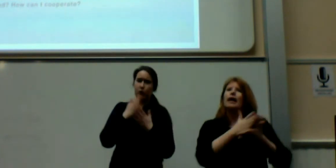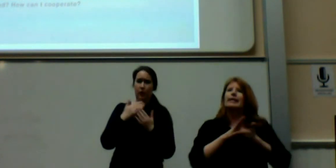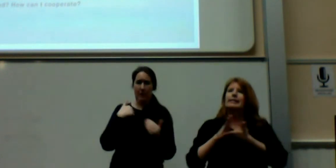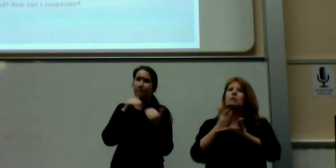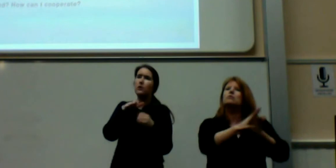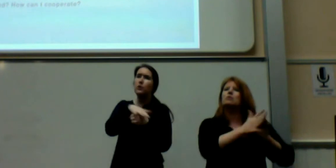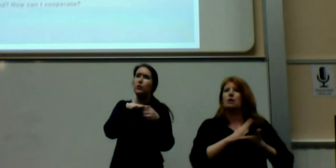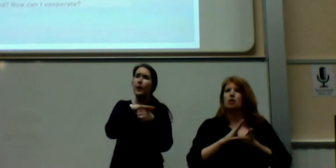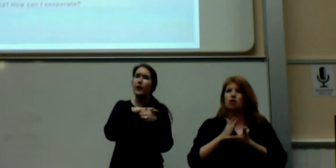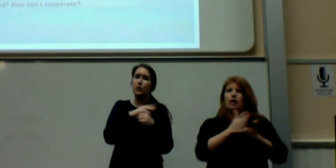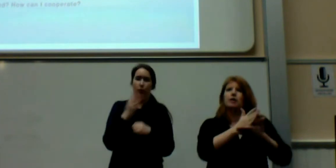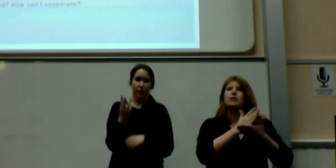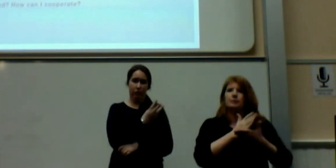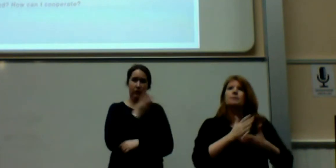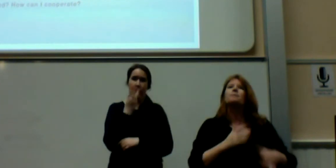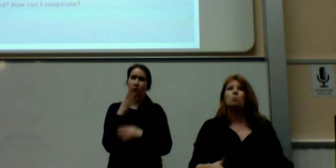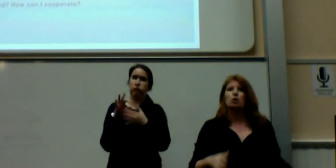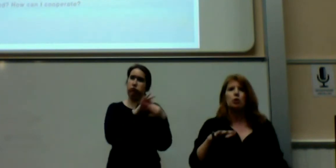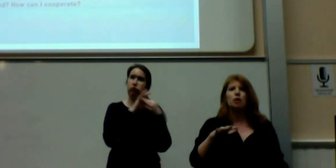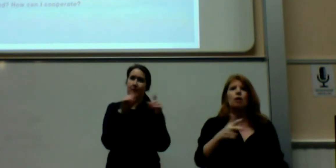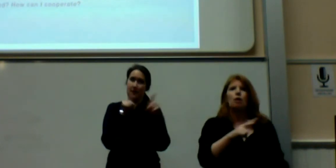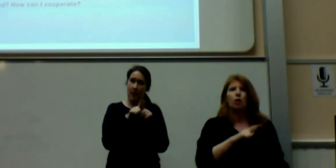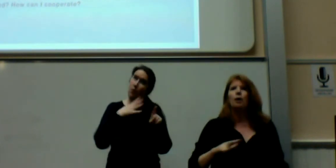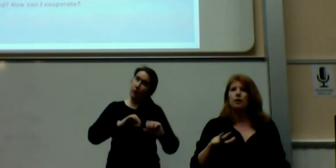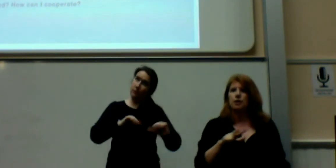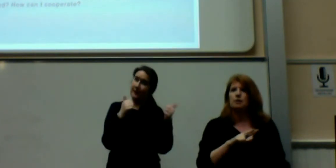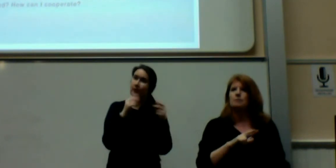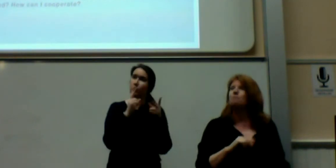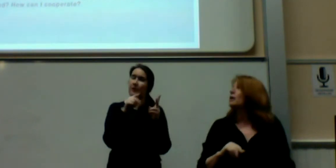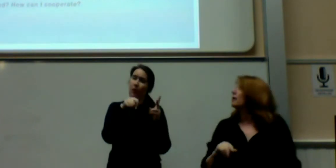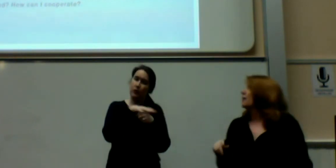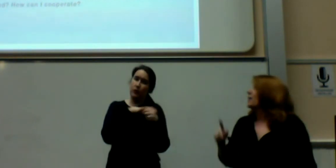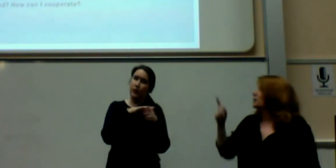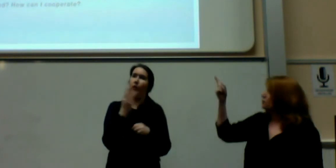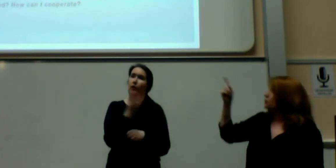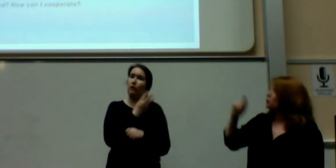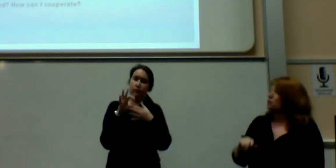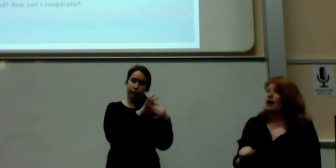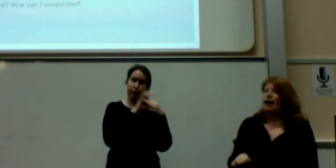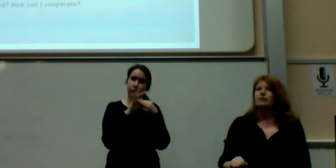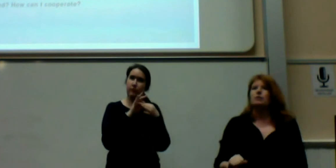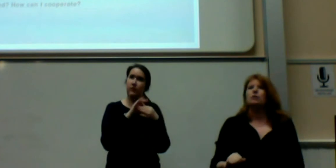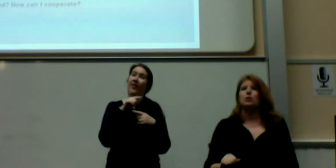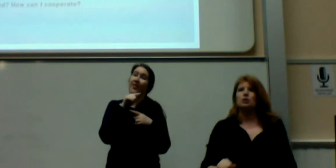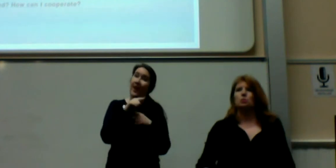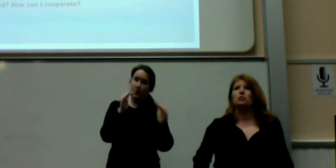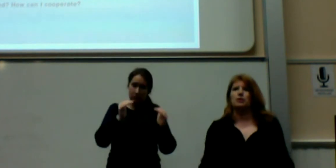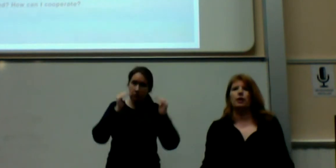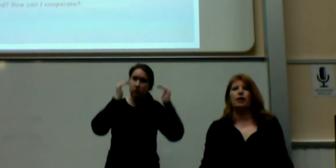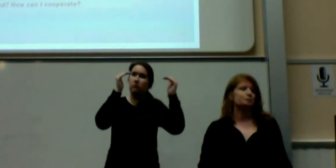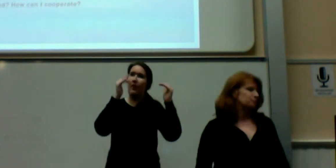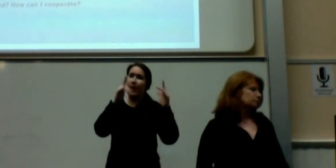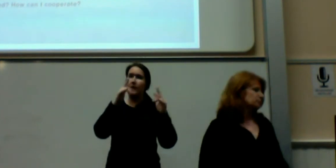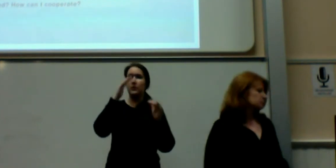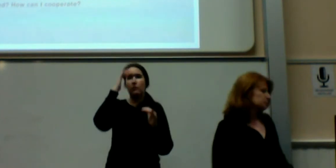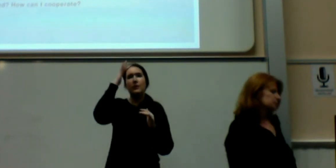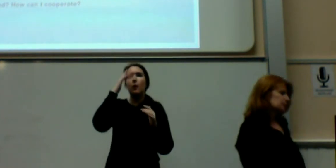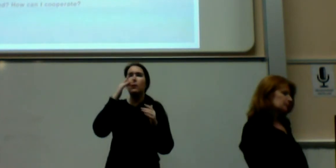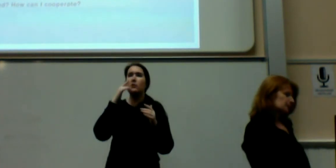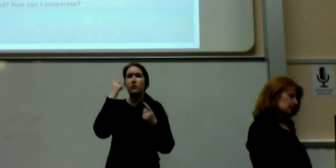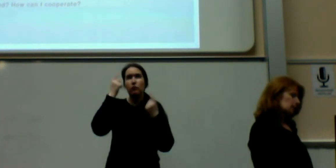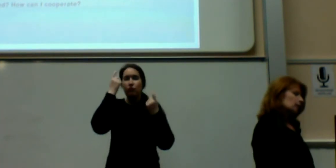those ideals are shared between all parties. And that's referred to as principled reasoning.